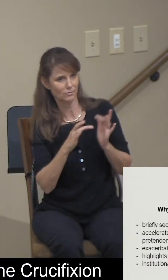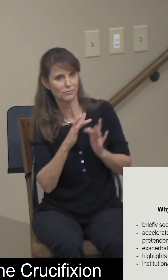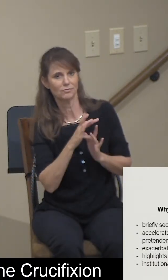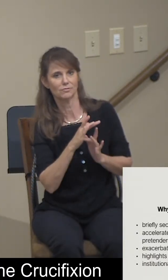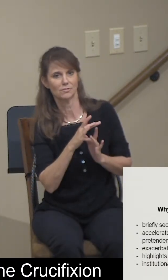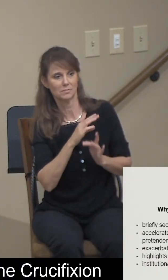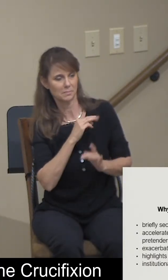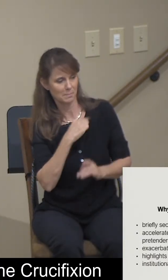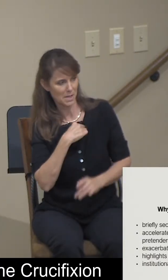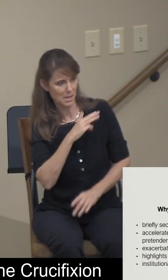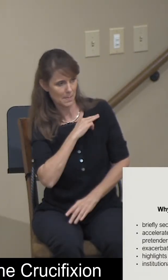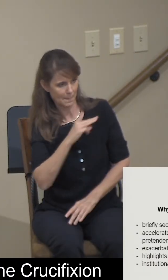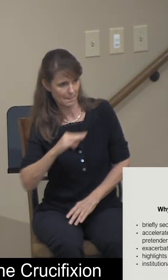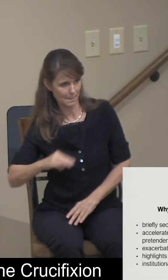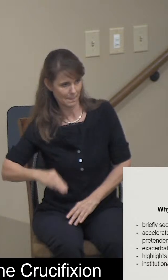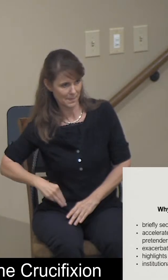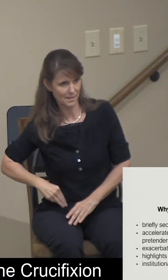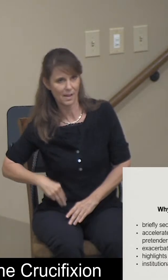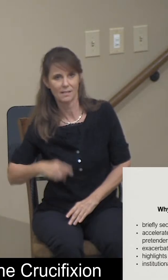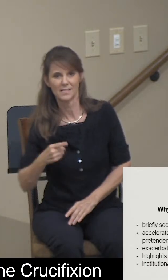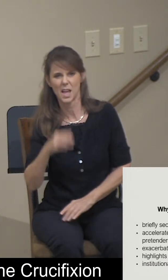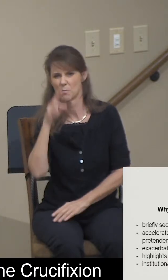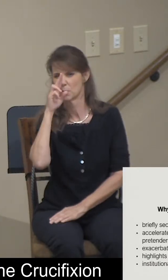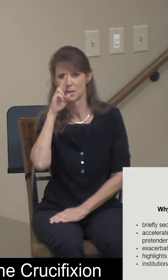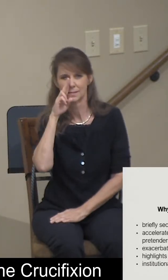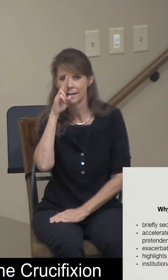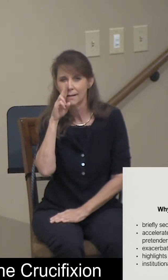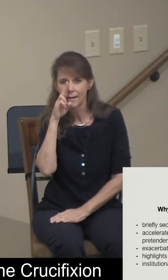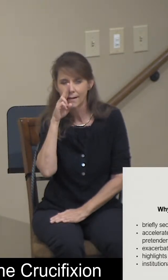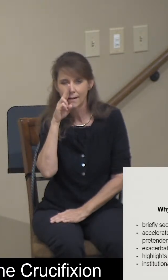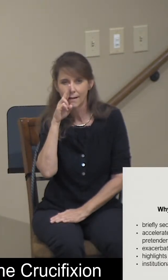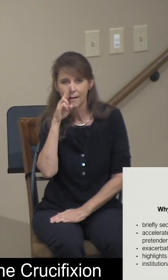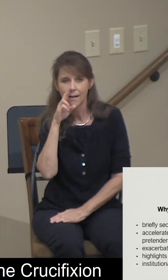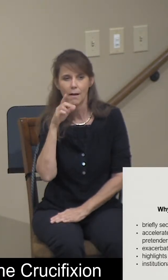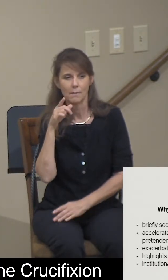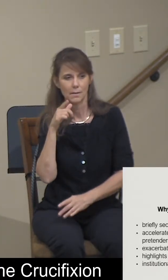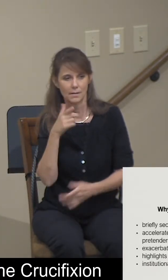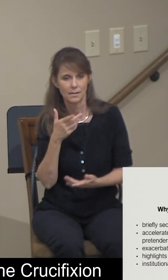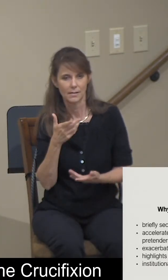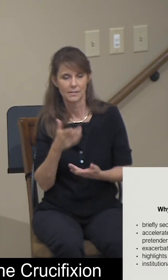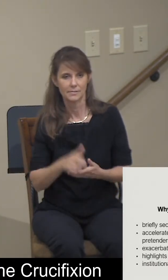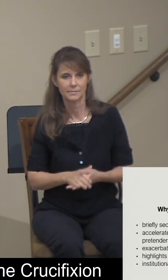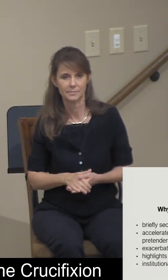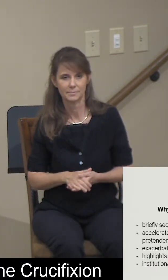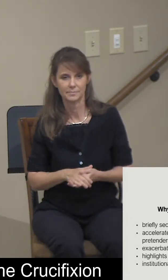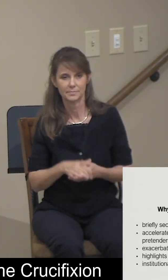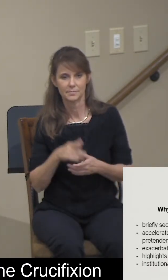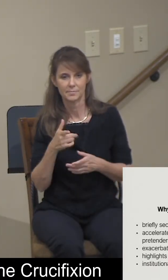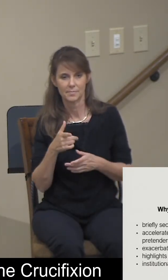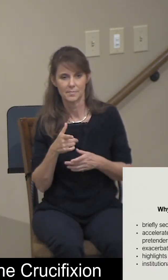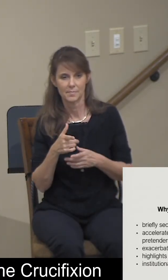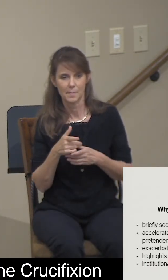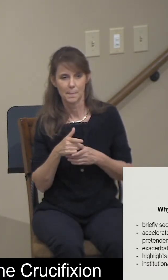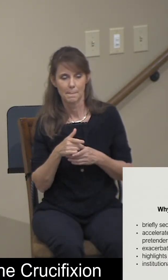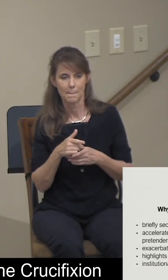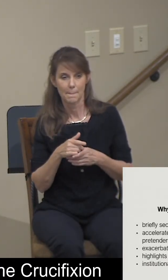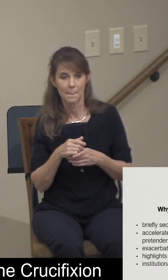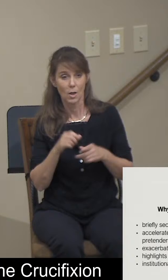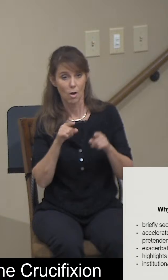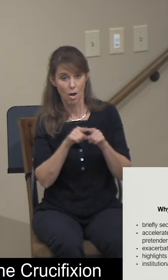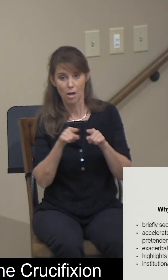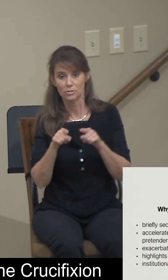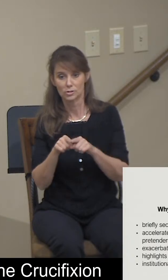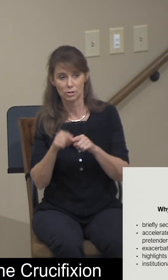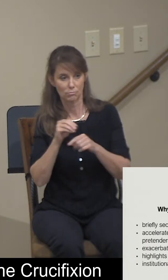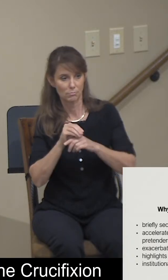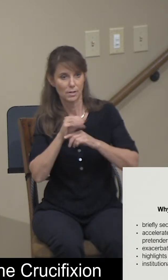the first century were really sort of pushing towards and what they were claiming to be. It exacerbates divisions over